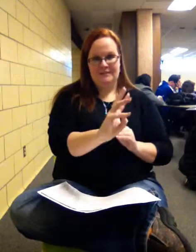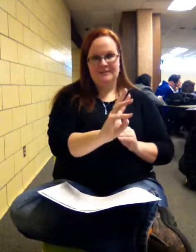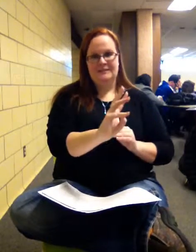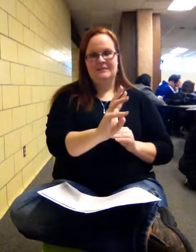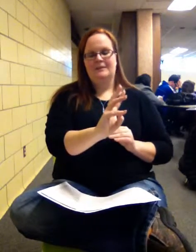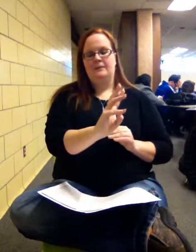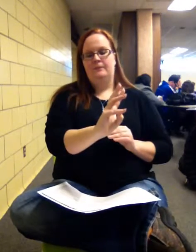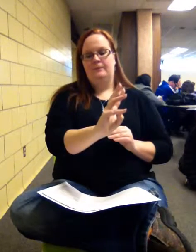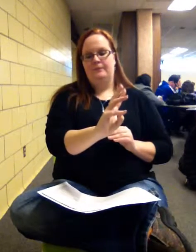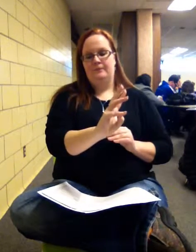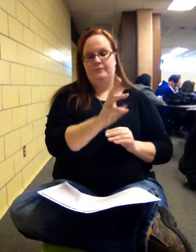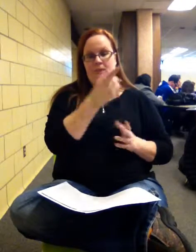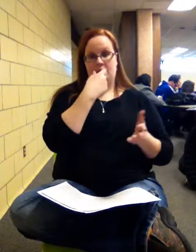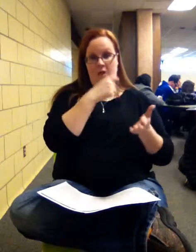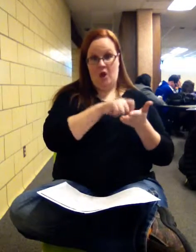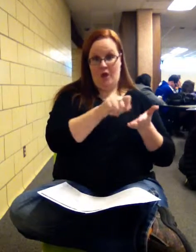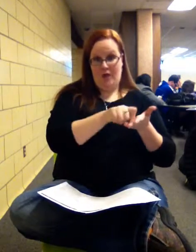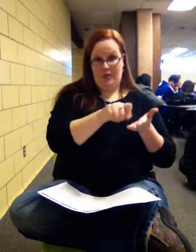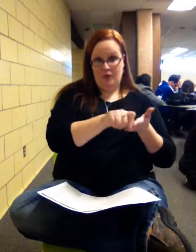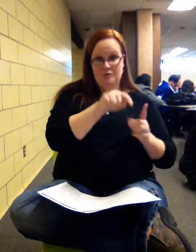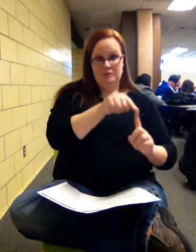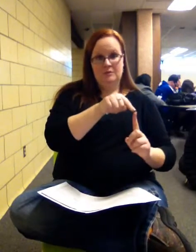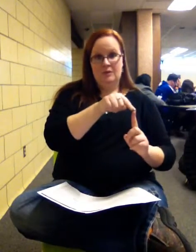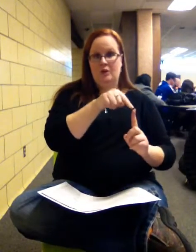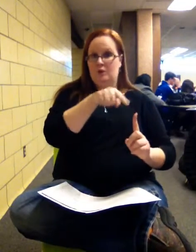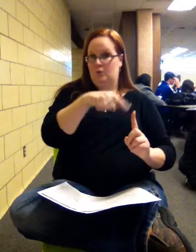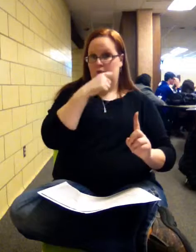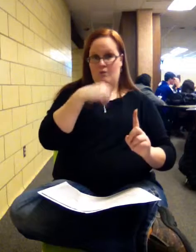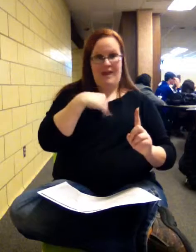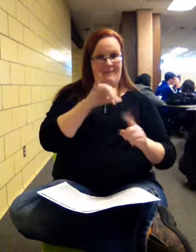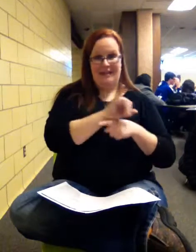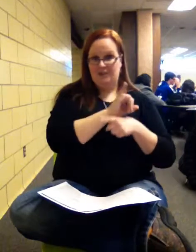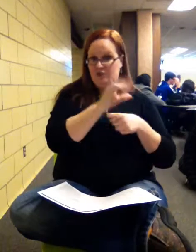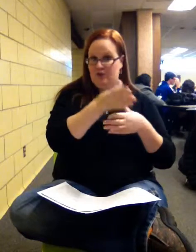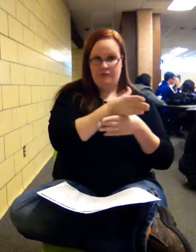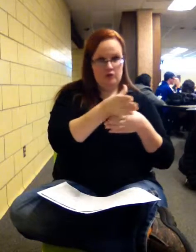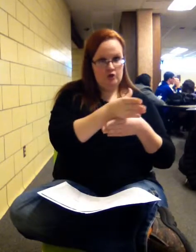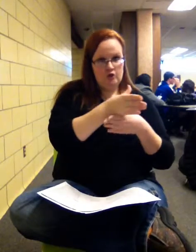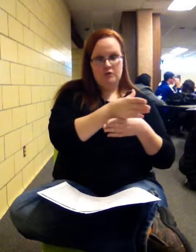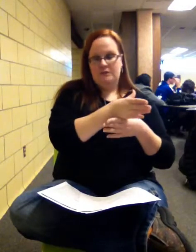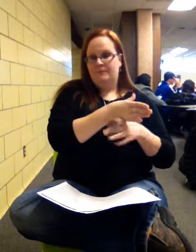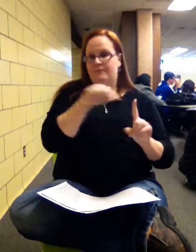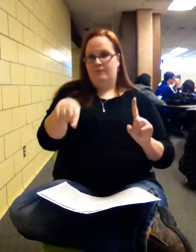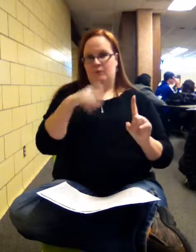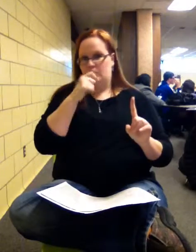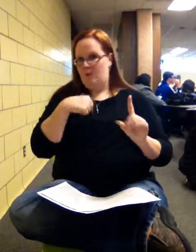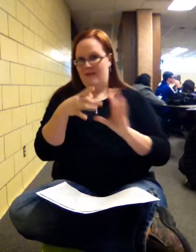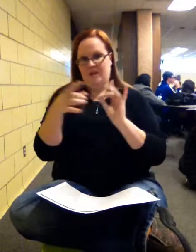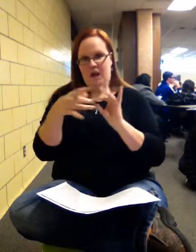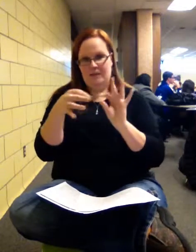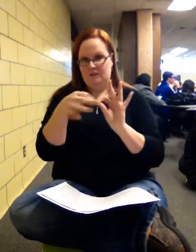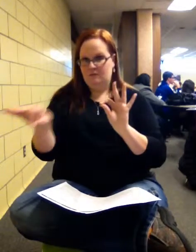where the author's version, you won't have an industry average, and you won't have a comment.